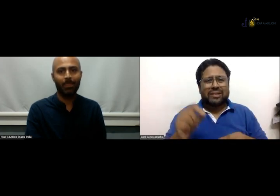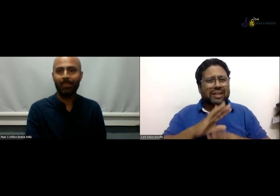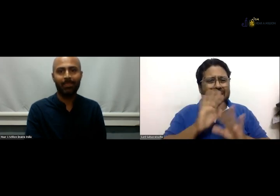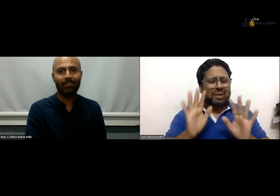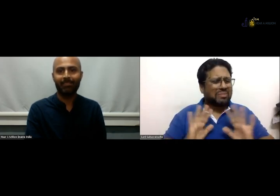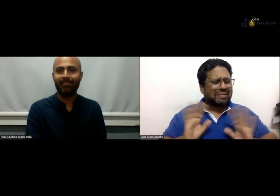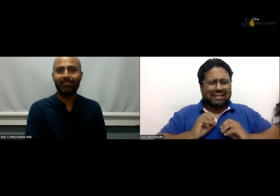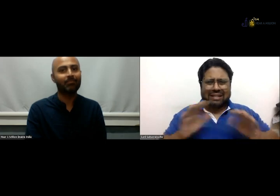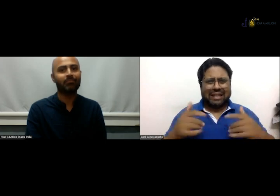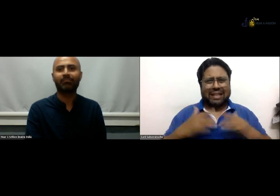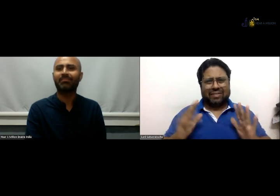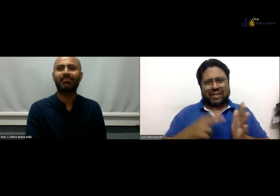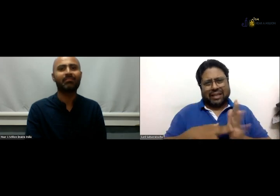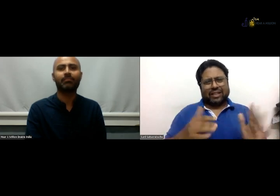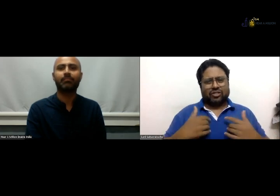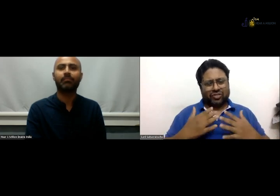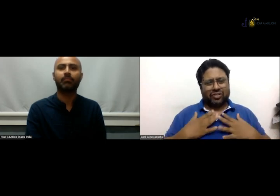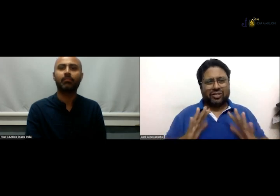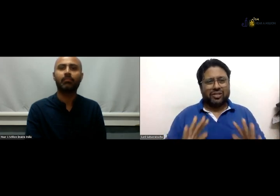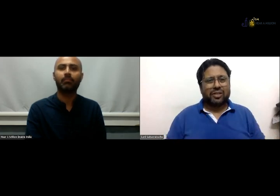person.